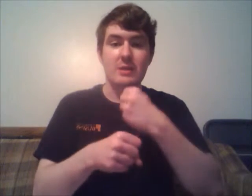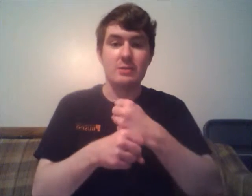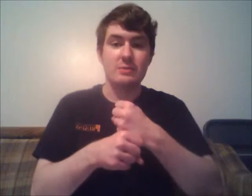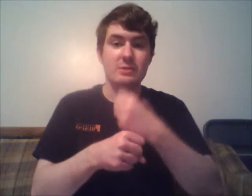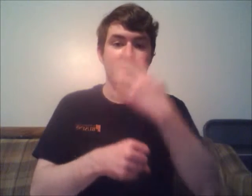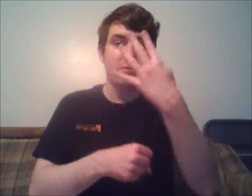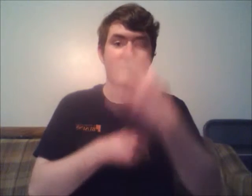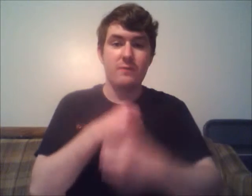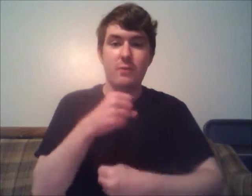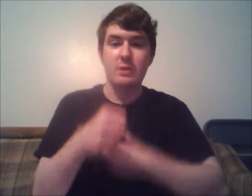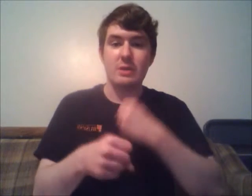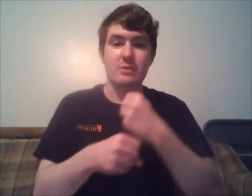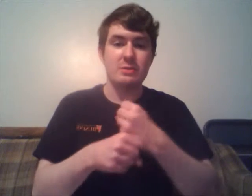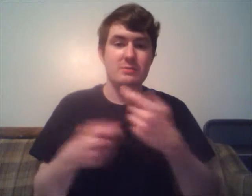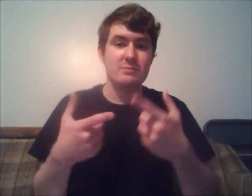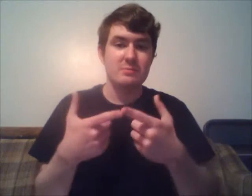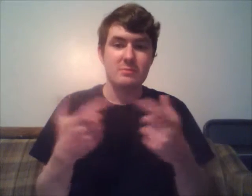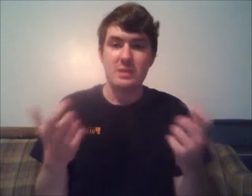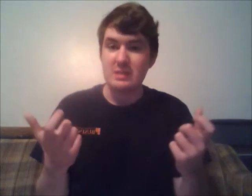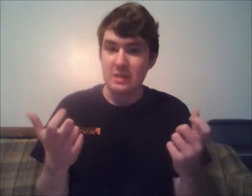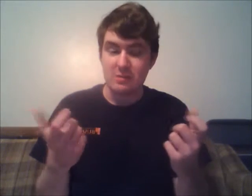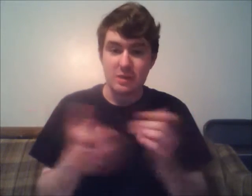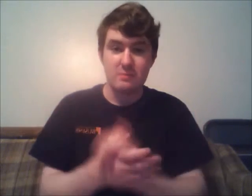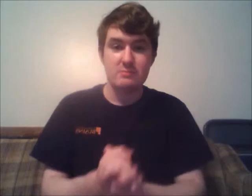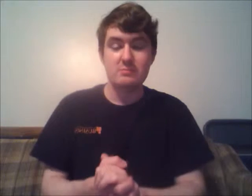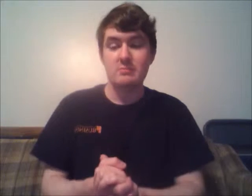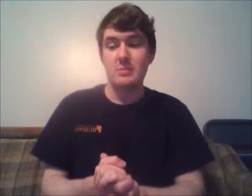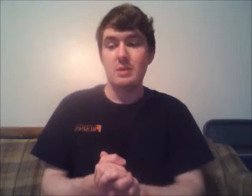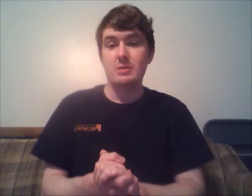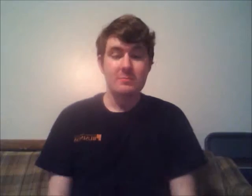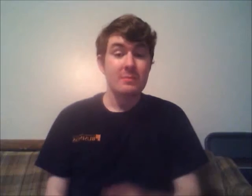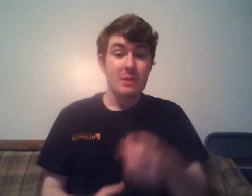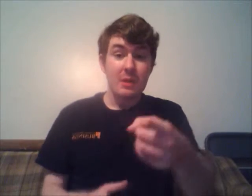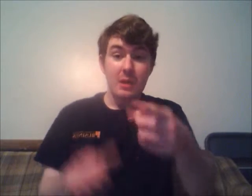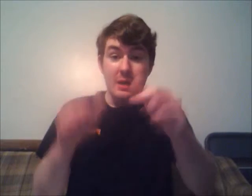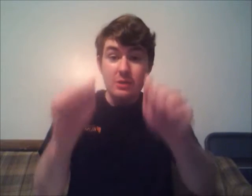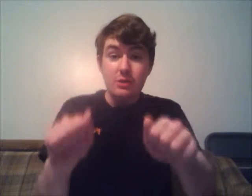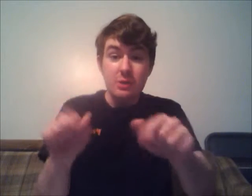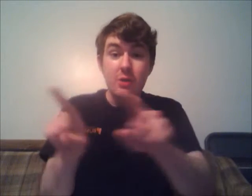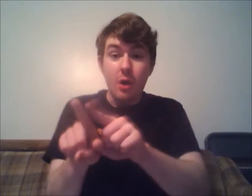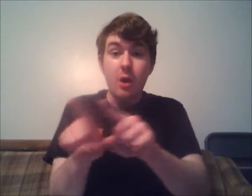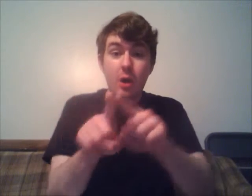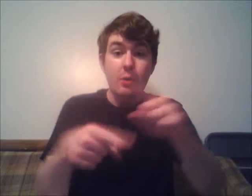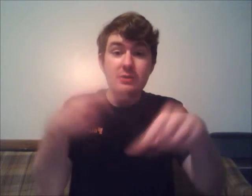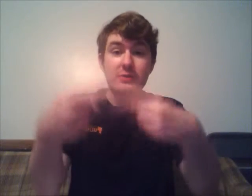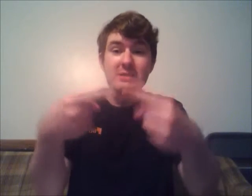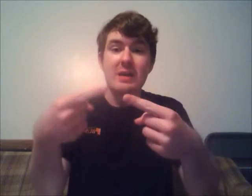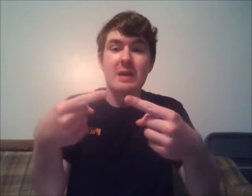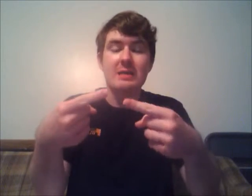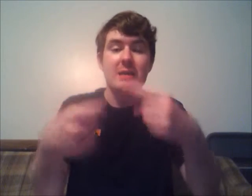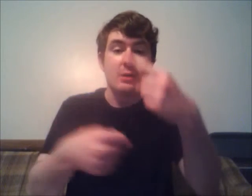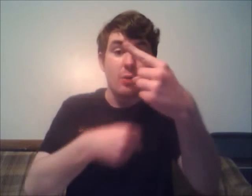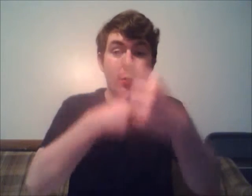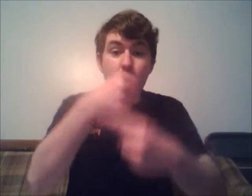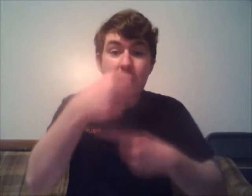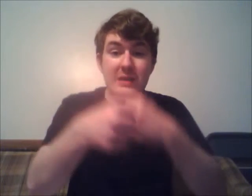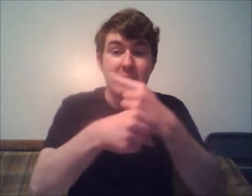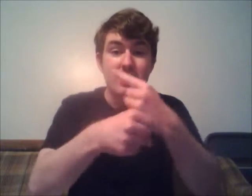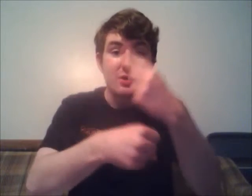years, 4 years, etc. And you can also sign like 1 year,